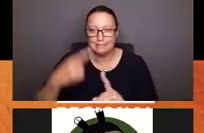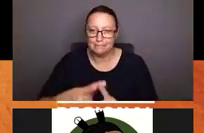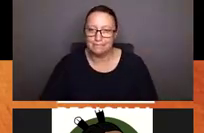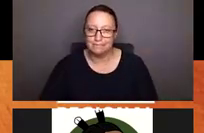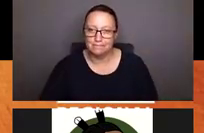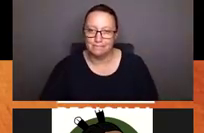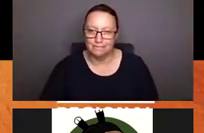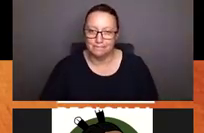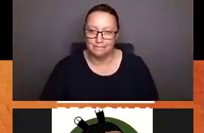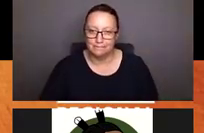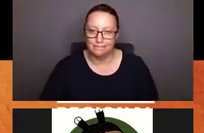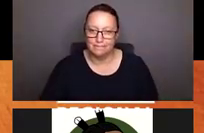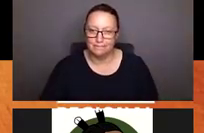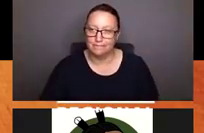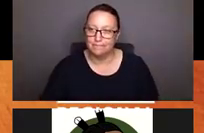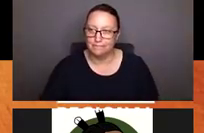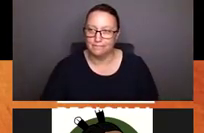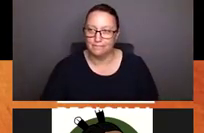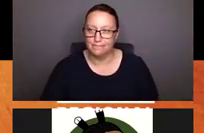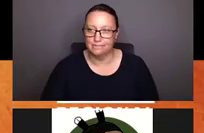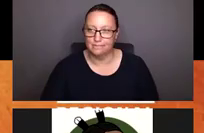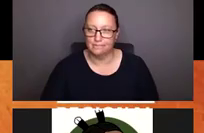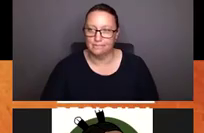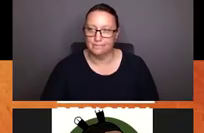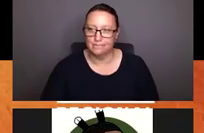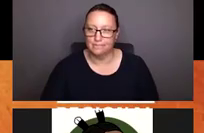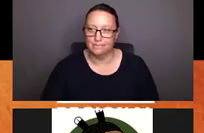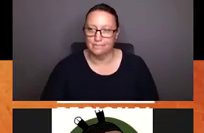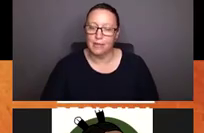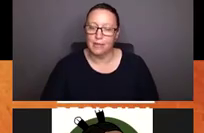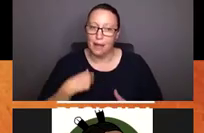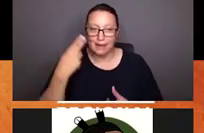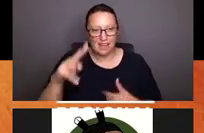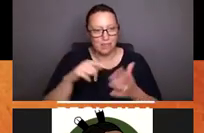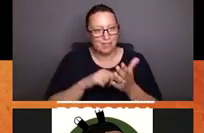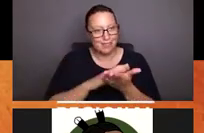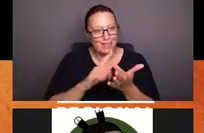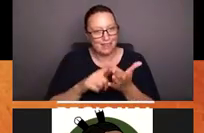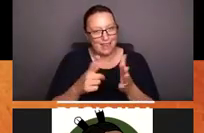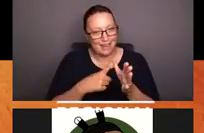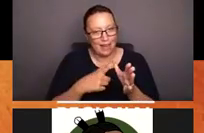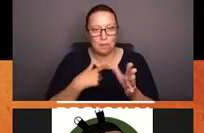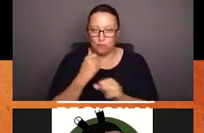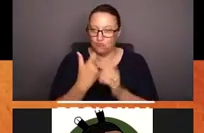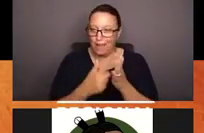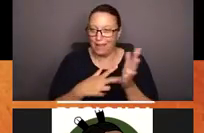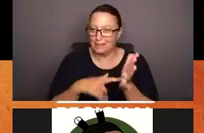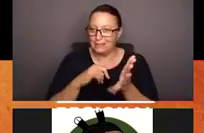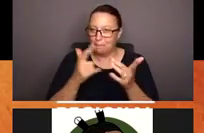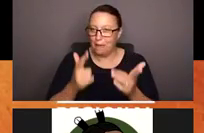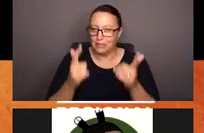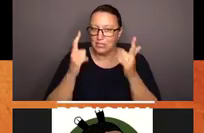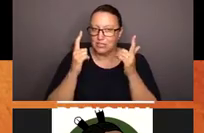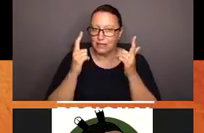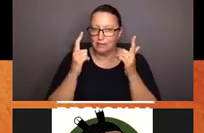So my name's Thea. I am the grants manager at Regional Arts Australia. Tonight I'm joined by my